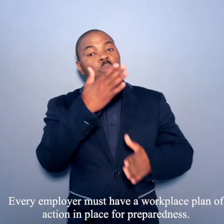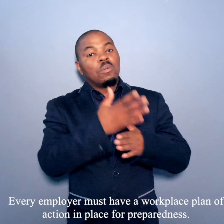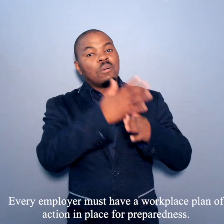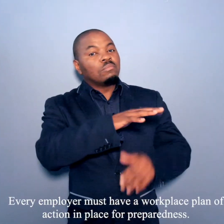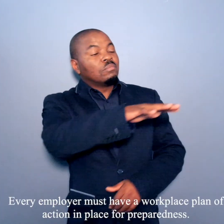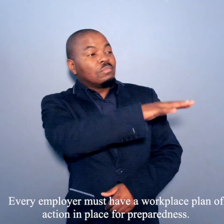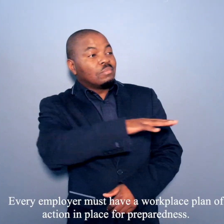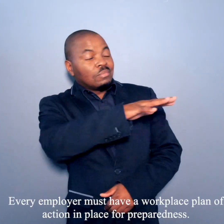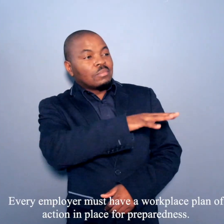Administrative controls.